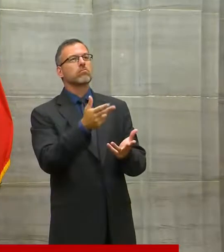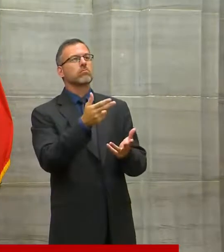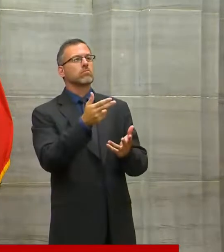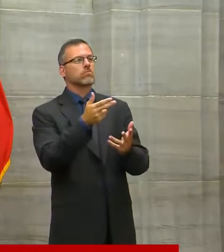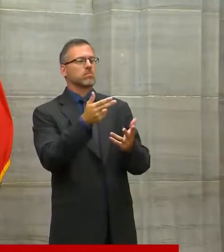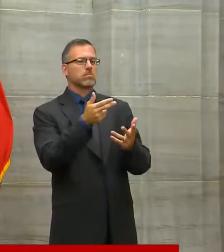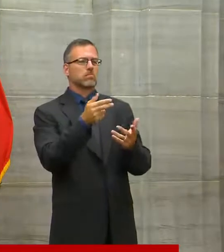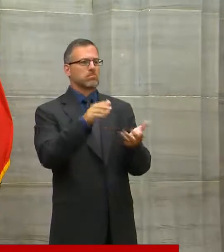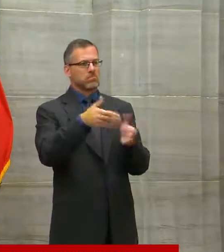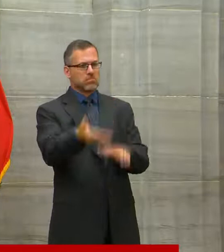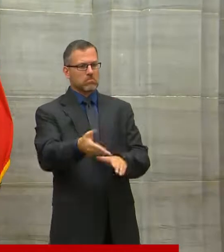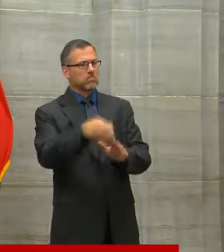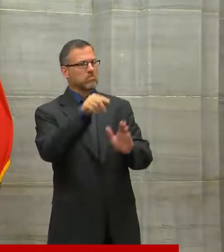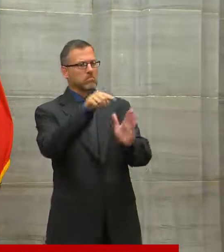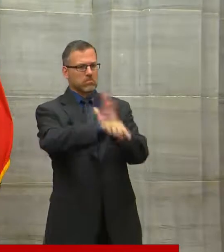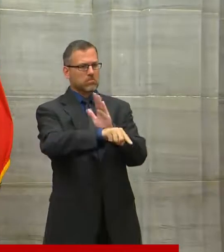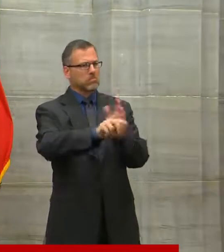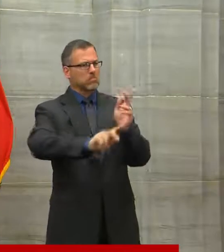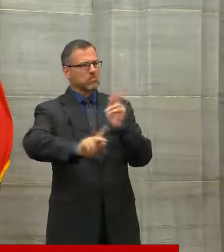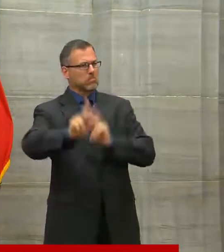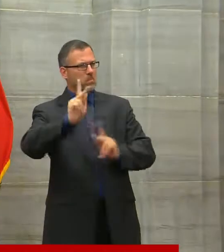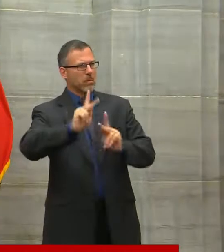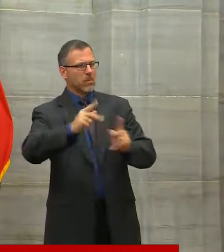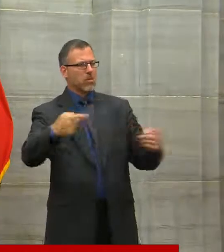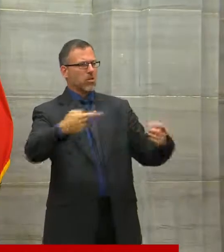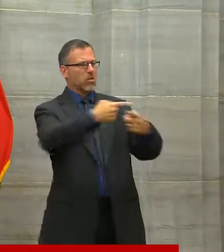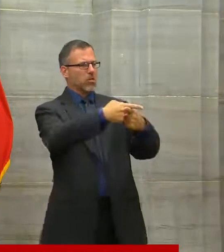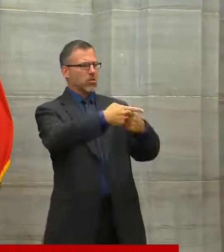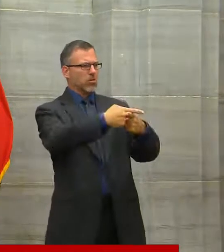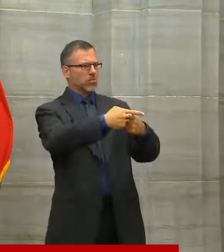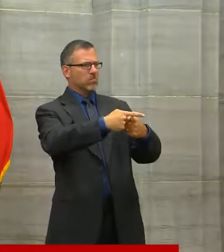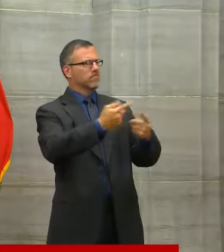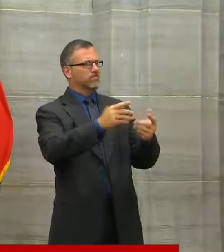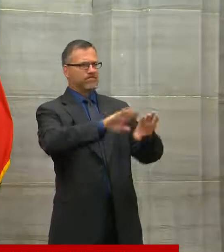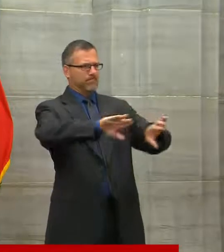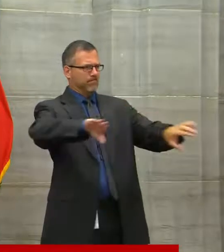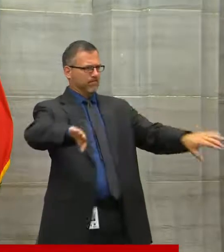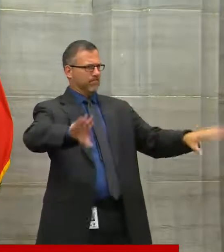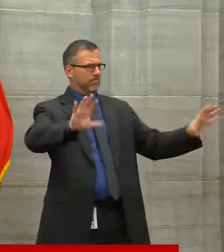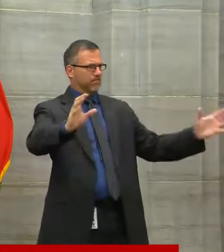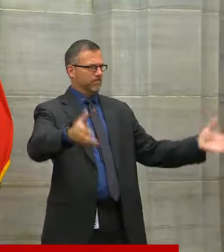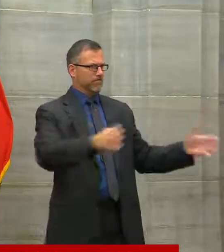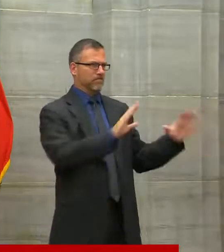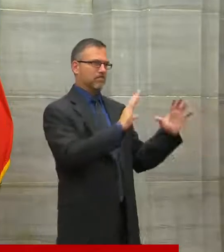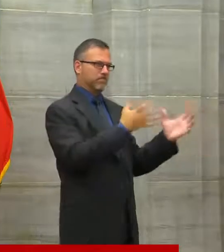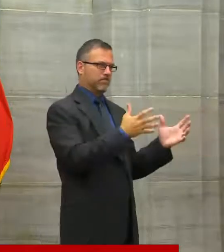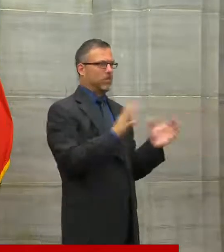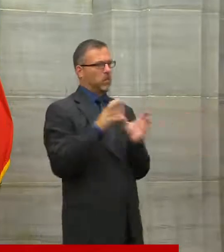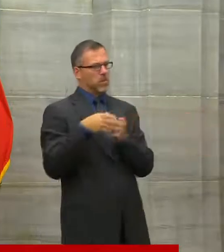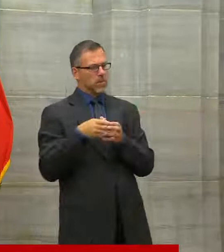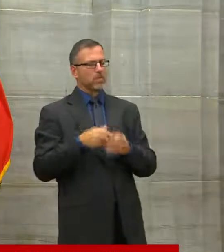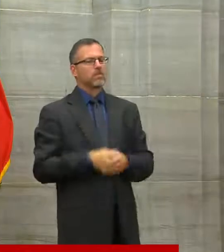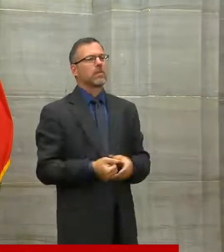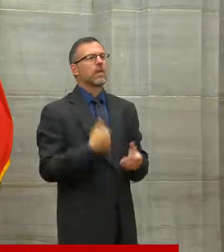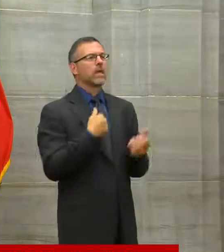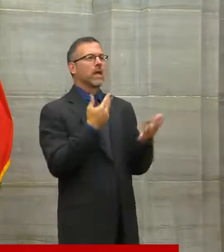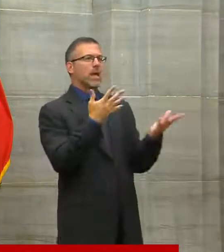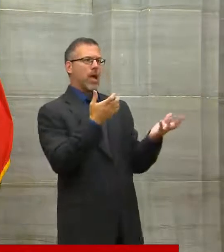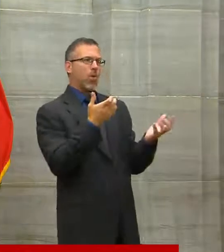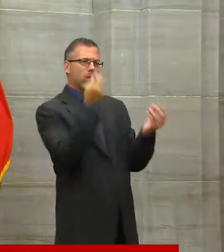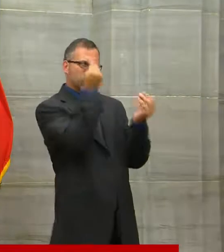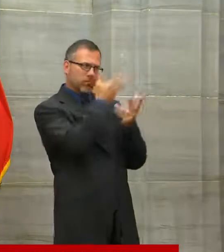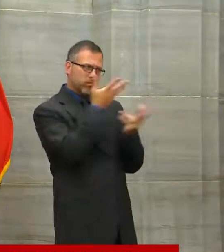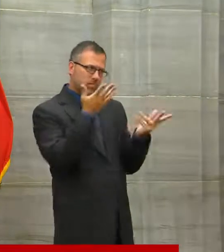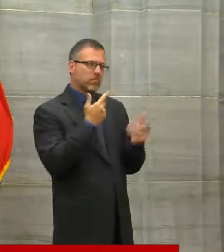troubling, inconsistent citizen experiences with law enforcement. I want to be clear in my deep appreciation